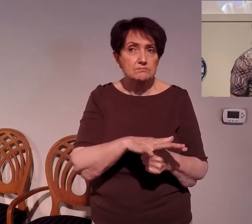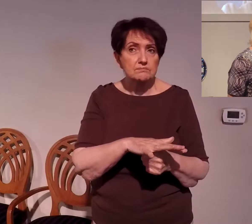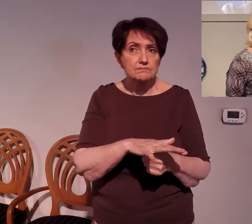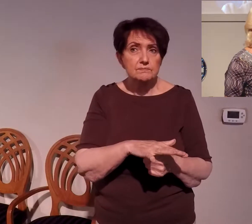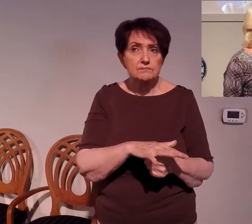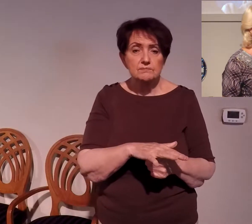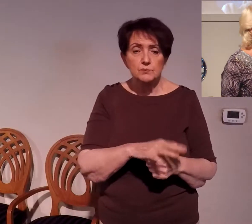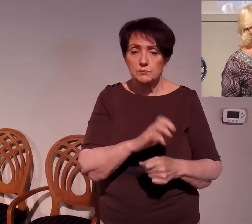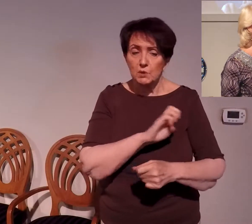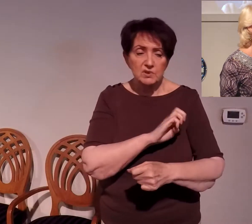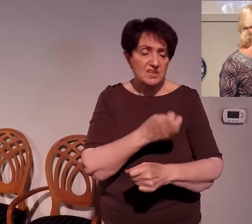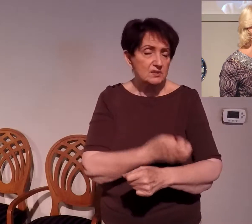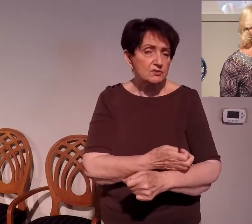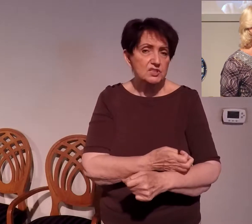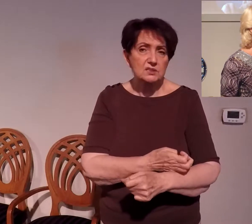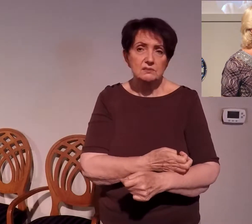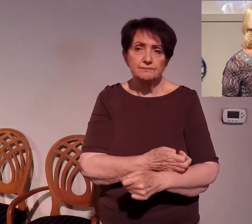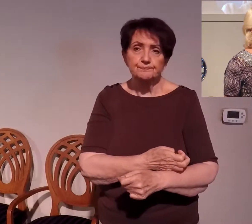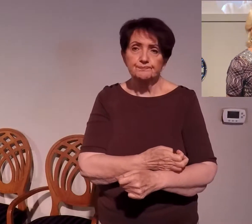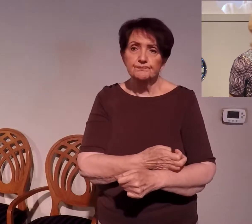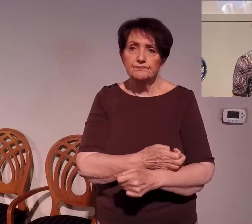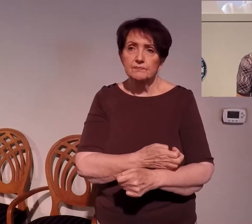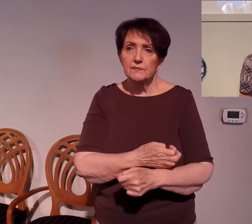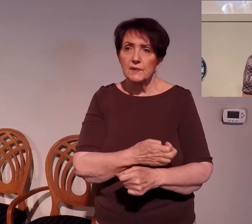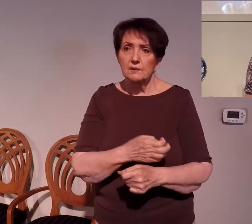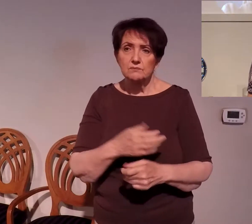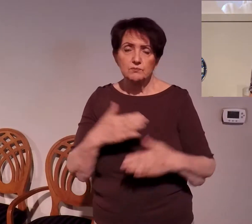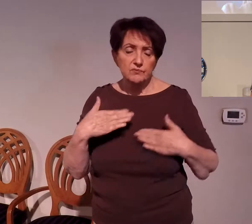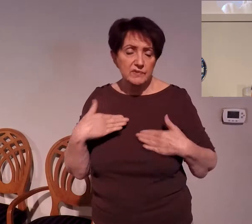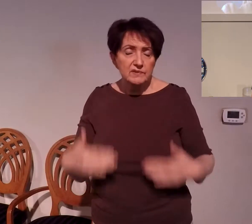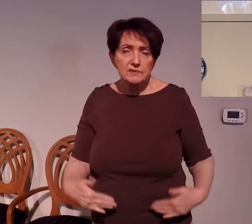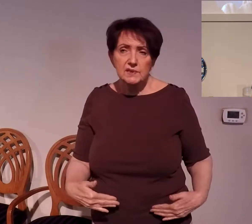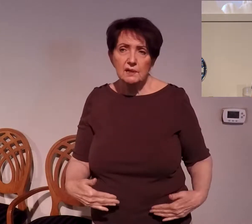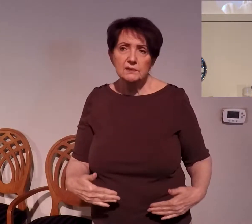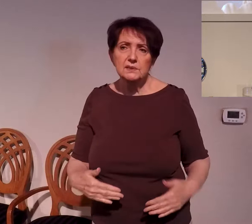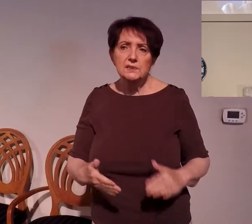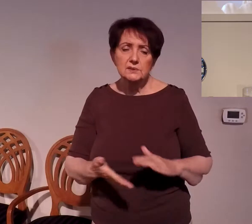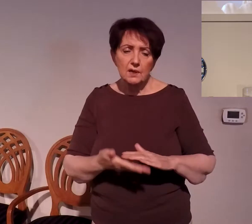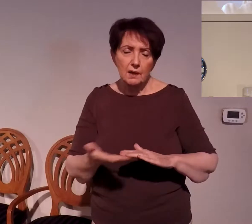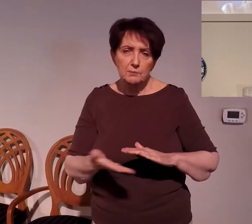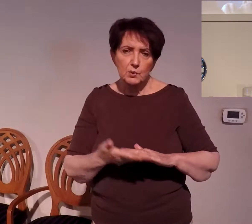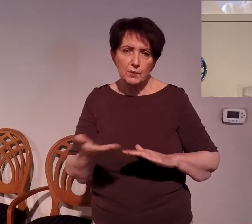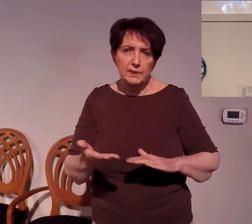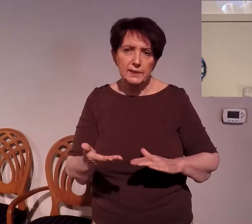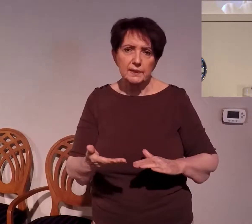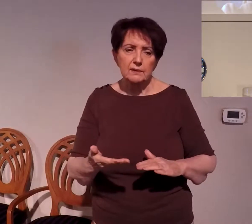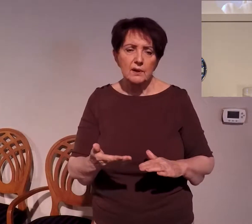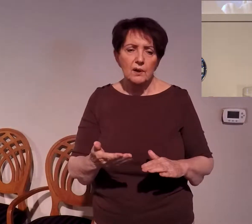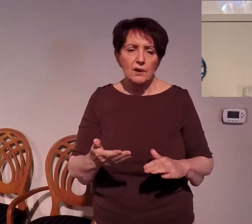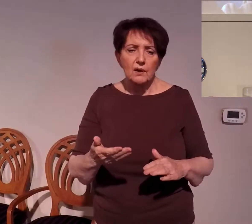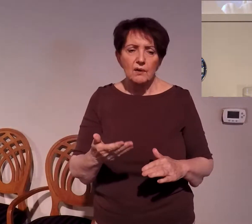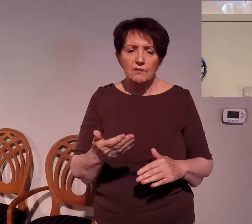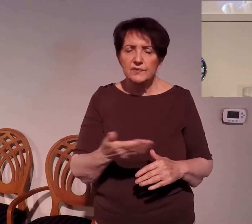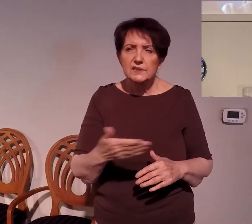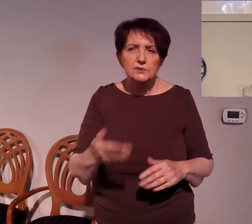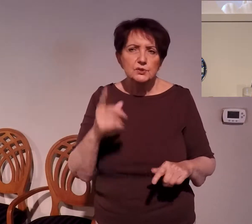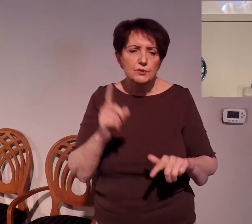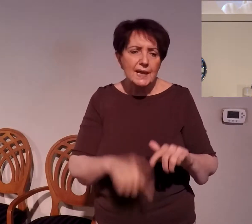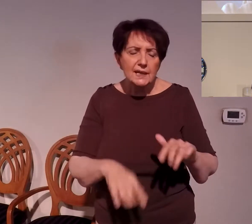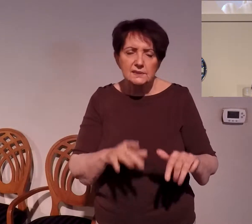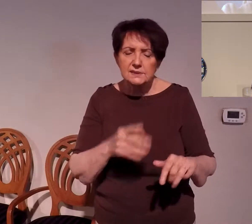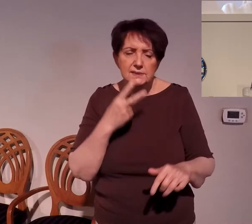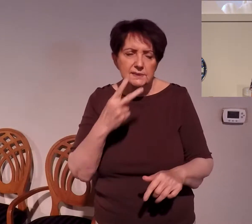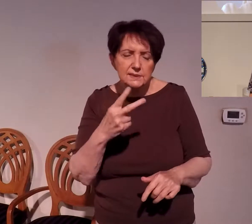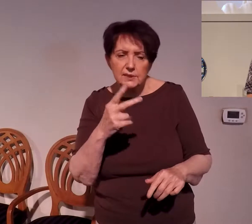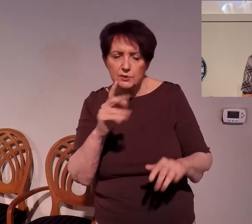with energy. It's not operating with physicality. It is operating on the intangible absolute, dealing